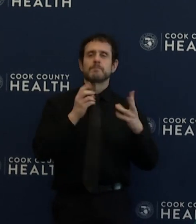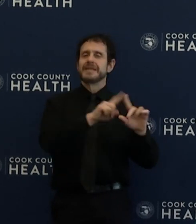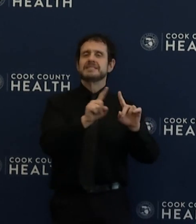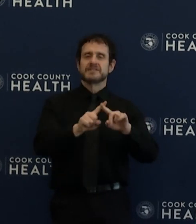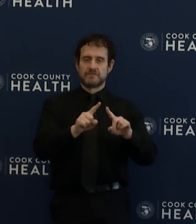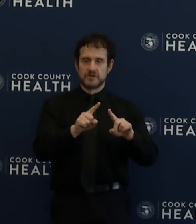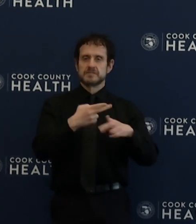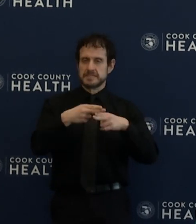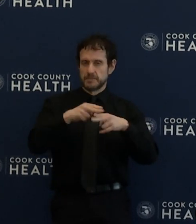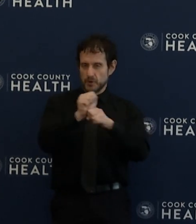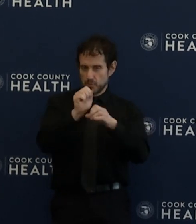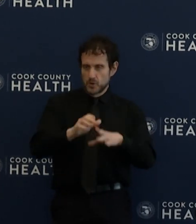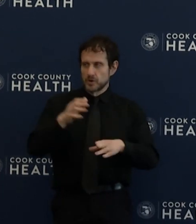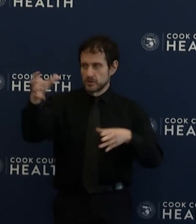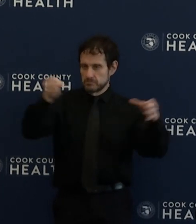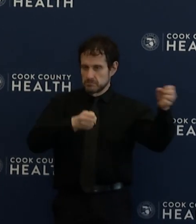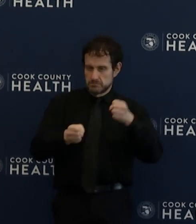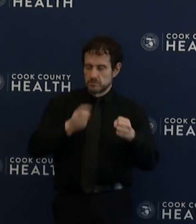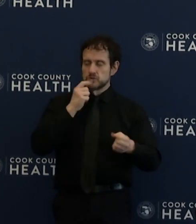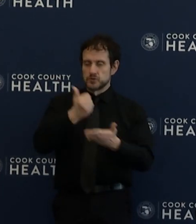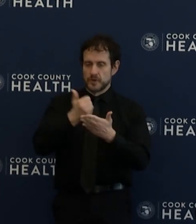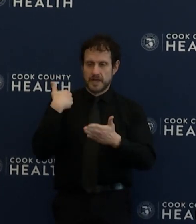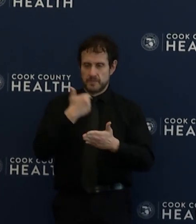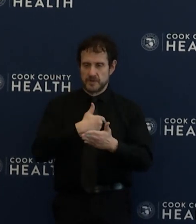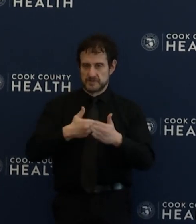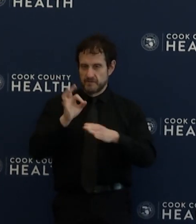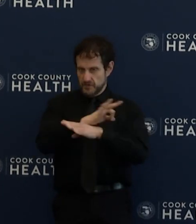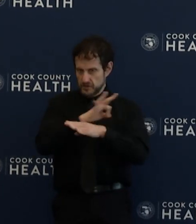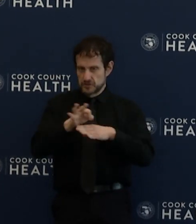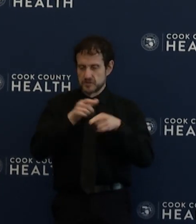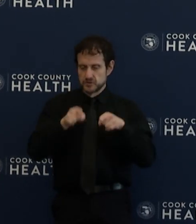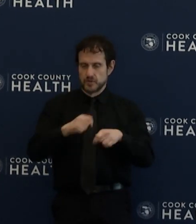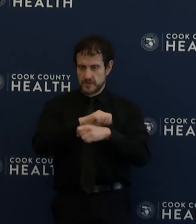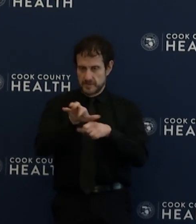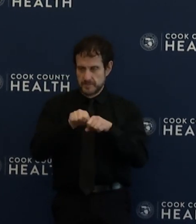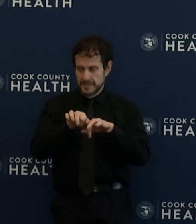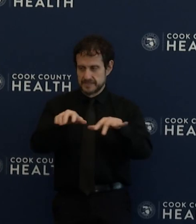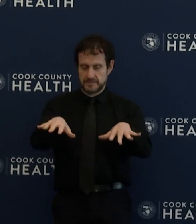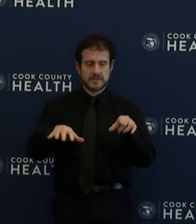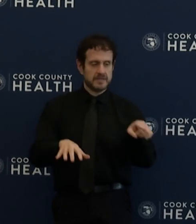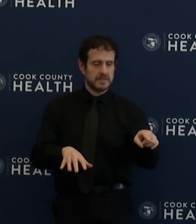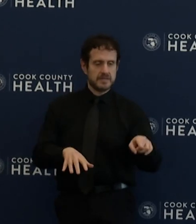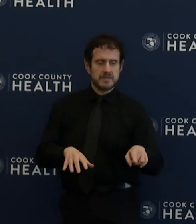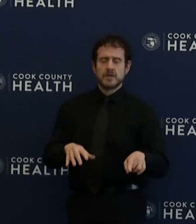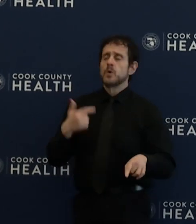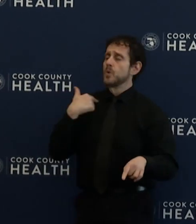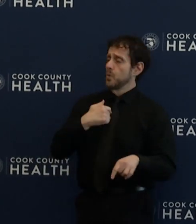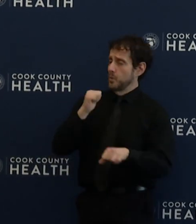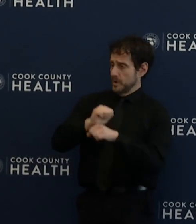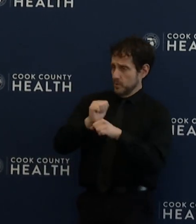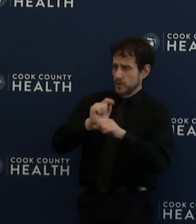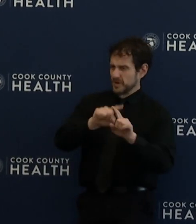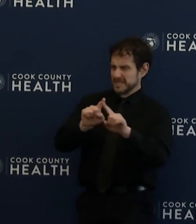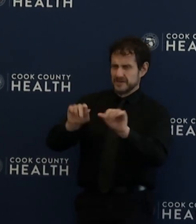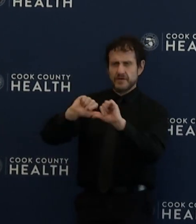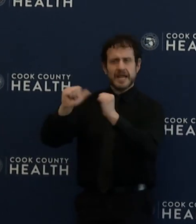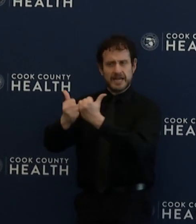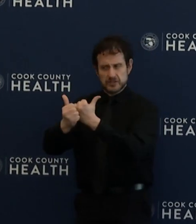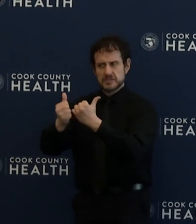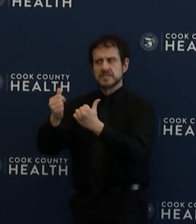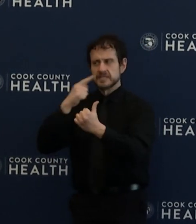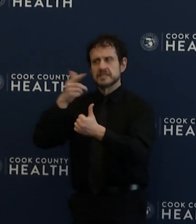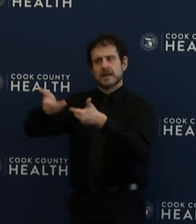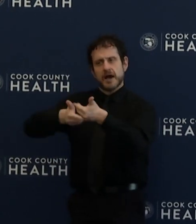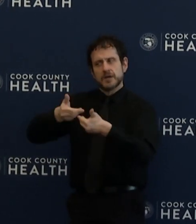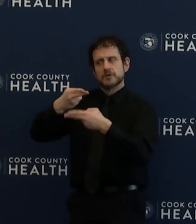assistance. I think, Thank you. I think, Craig, we've worked with various agencies to provide us